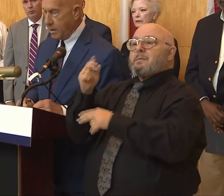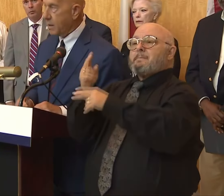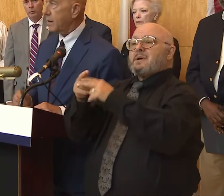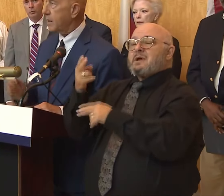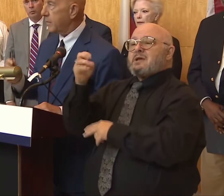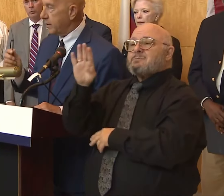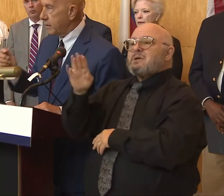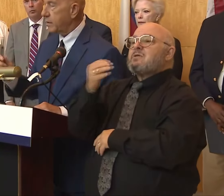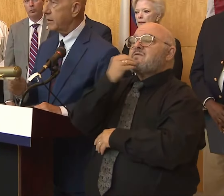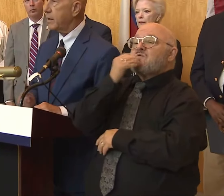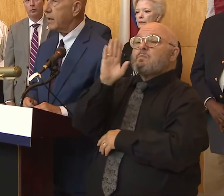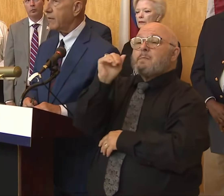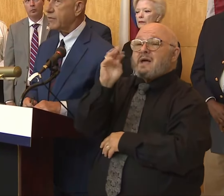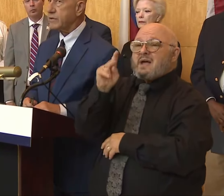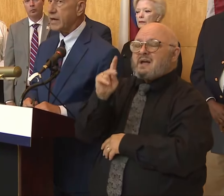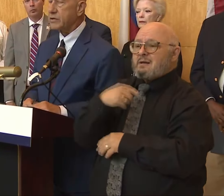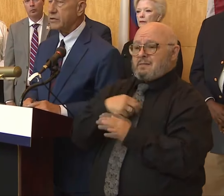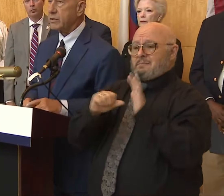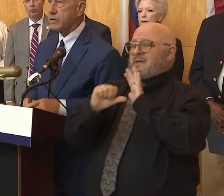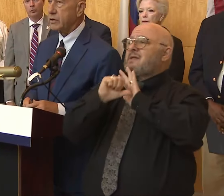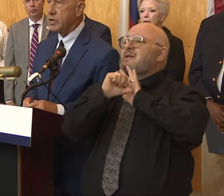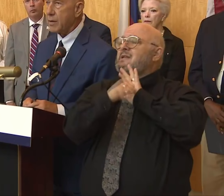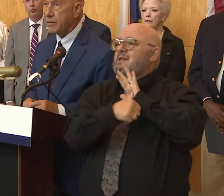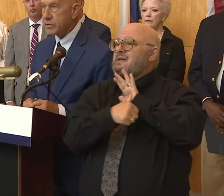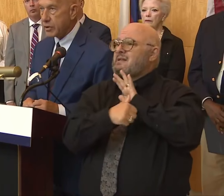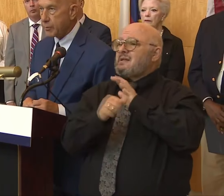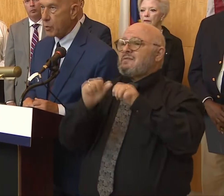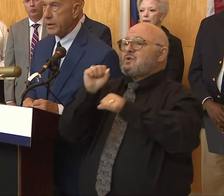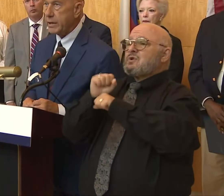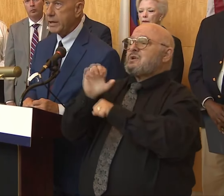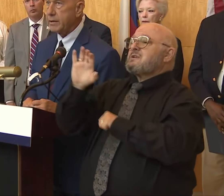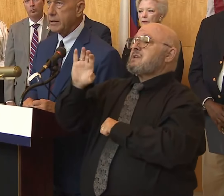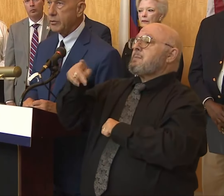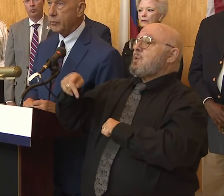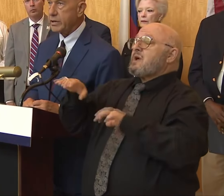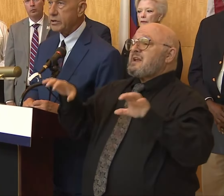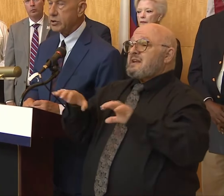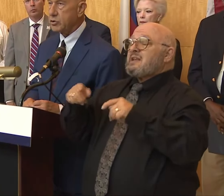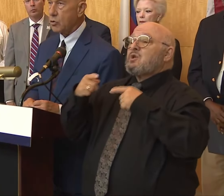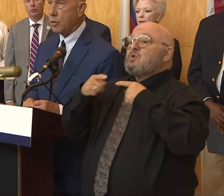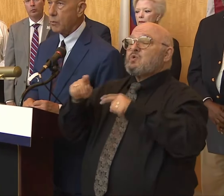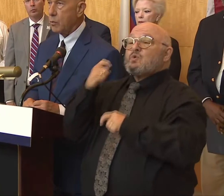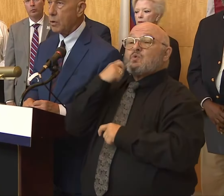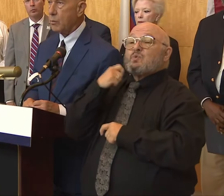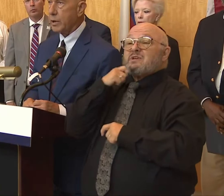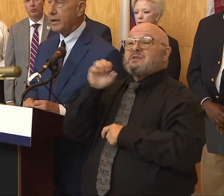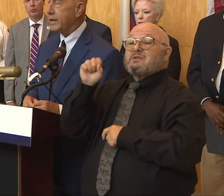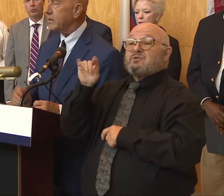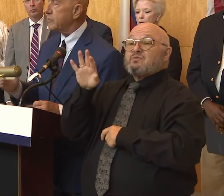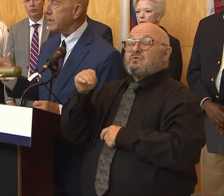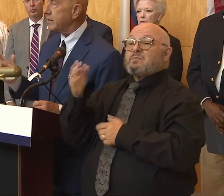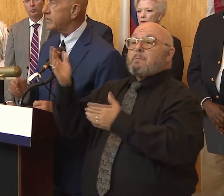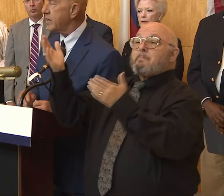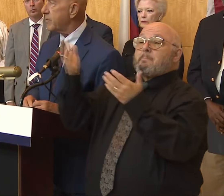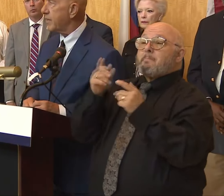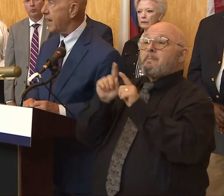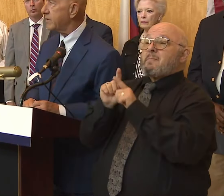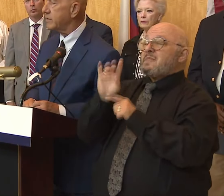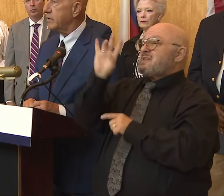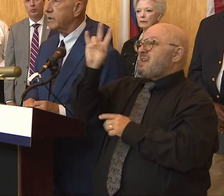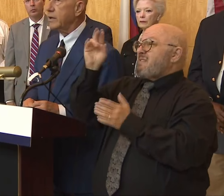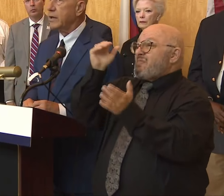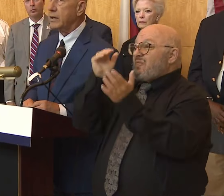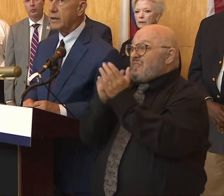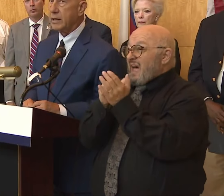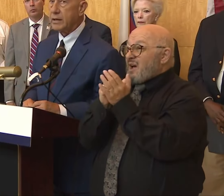bank. Let me emphasize the job that CenterPoint did during the recent storm, bringing in as many as